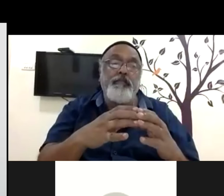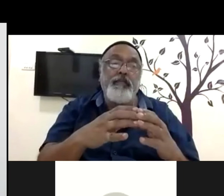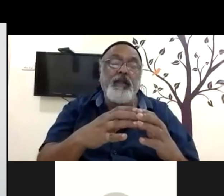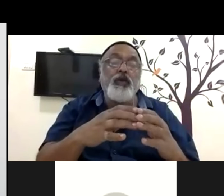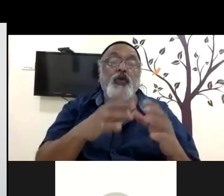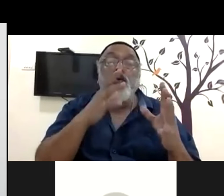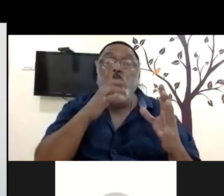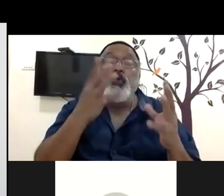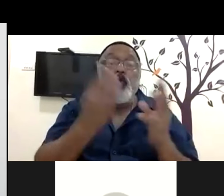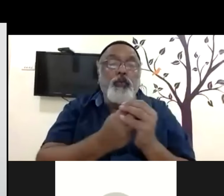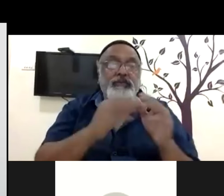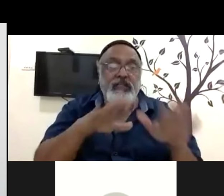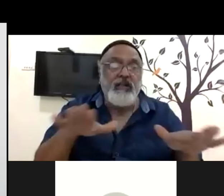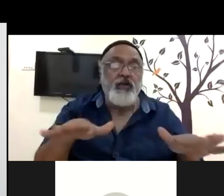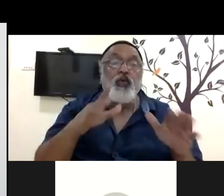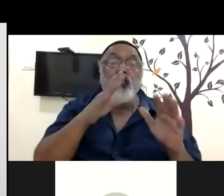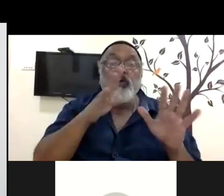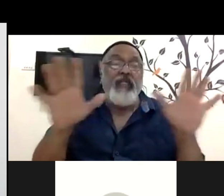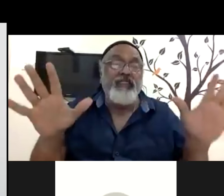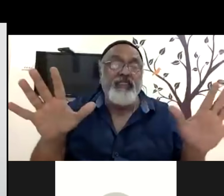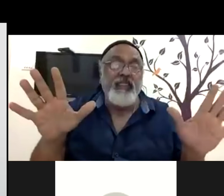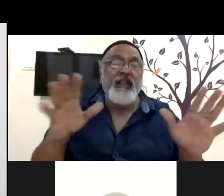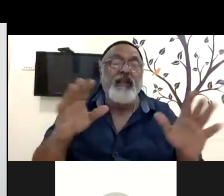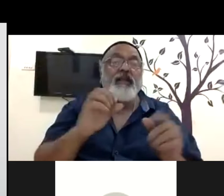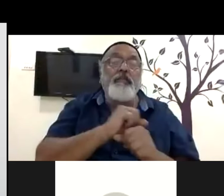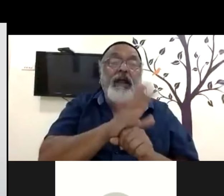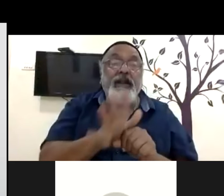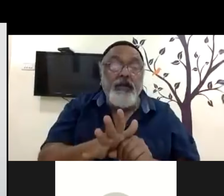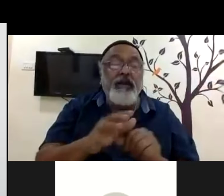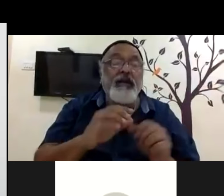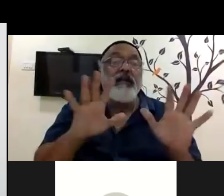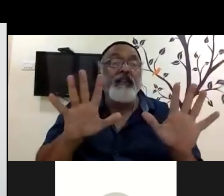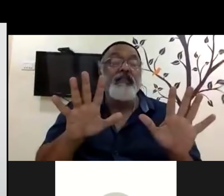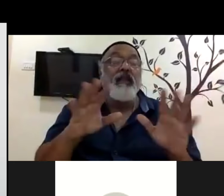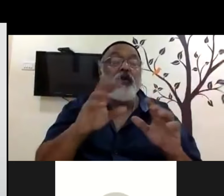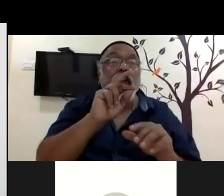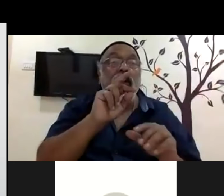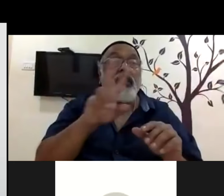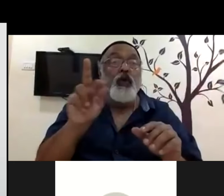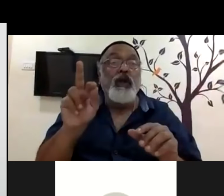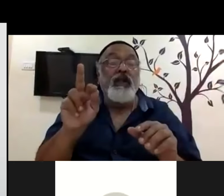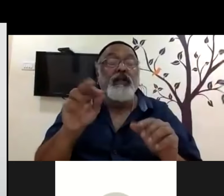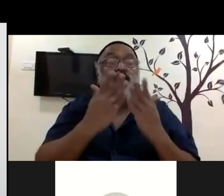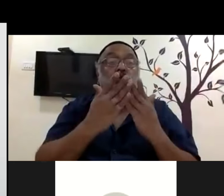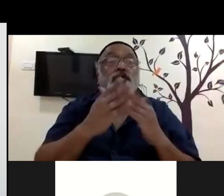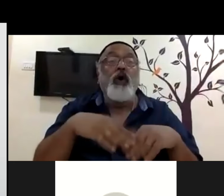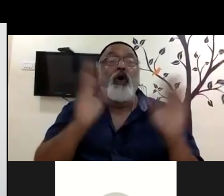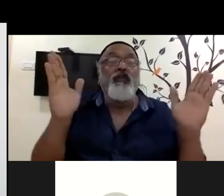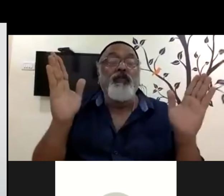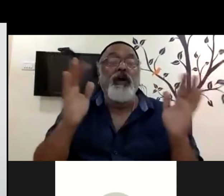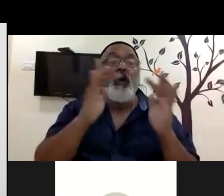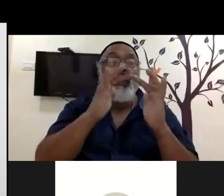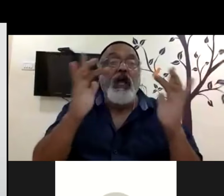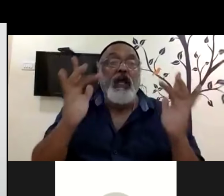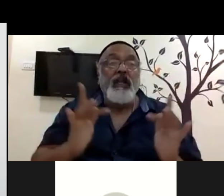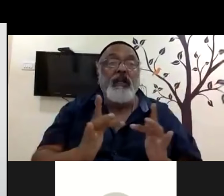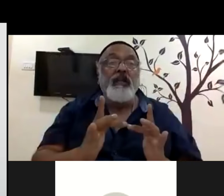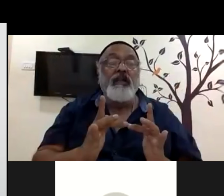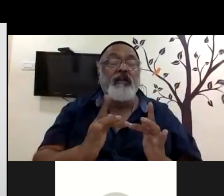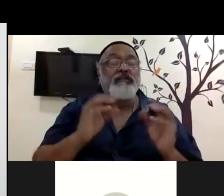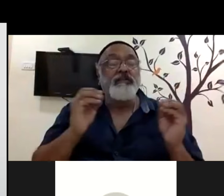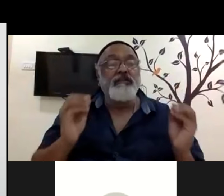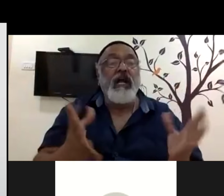children who were in 10th standard when the pandemic hit in 2020, when the schools went offline and it was the mode of